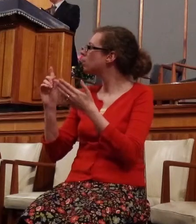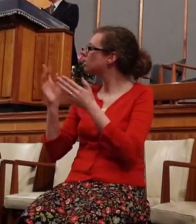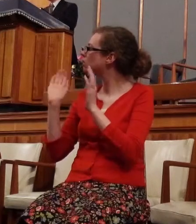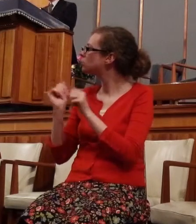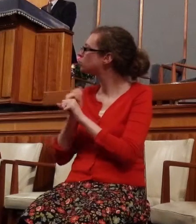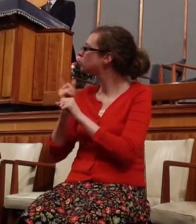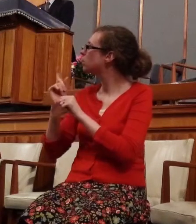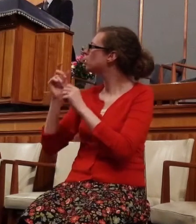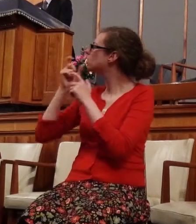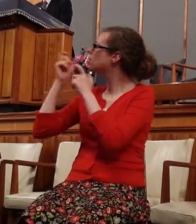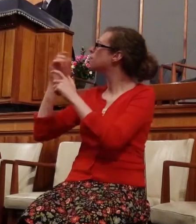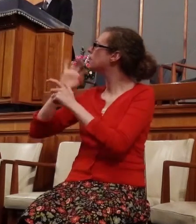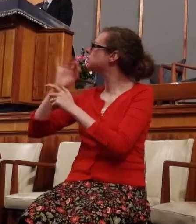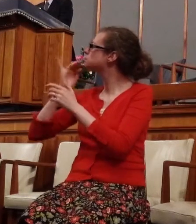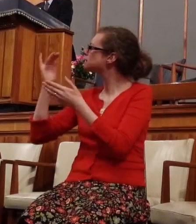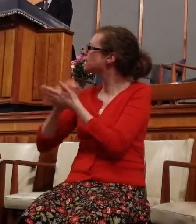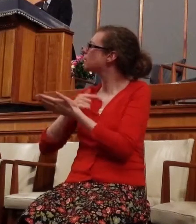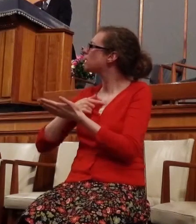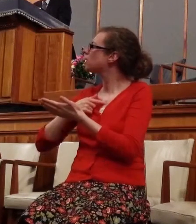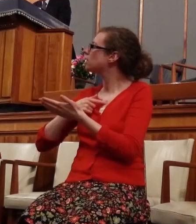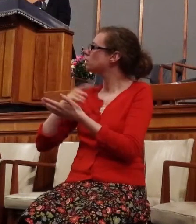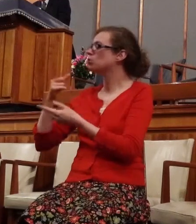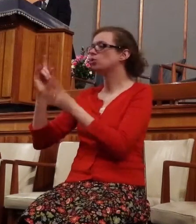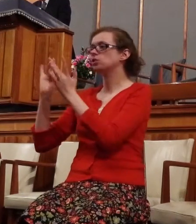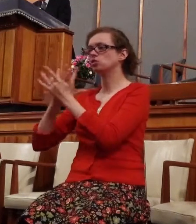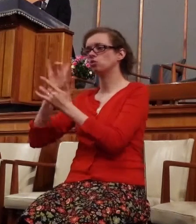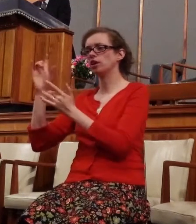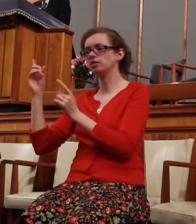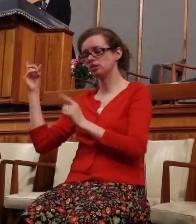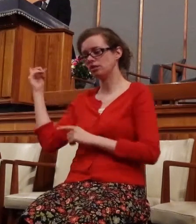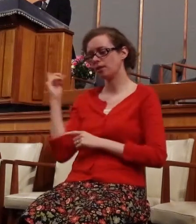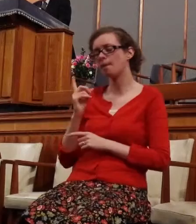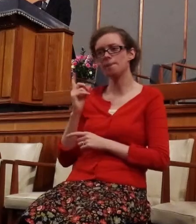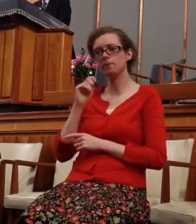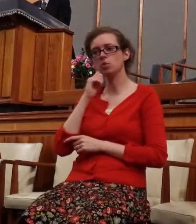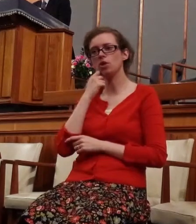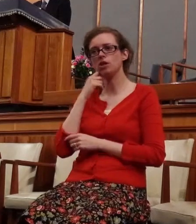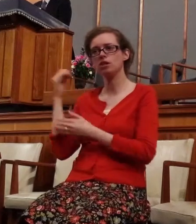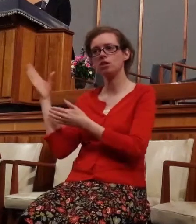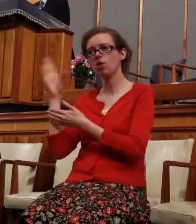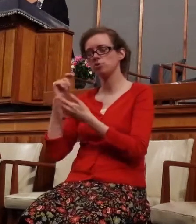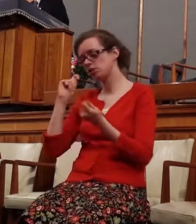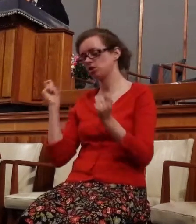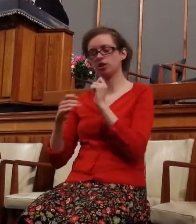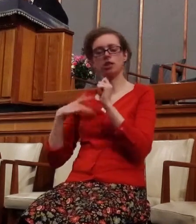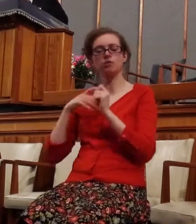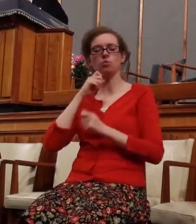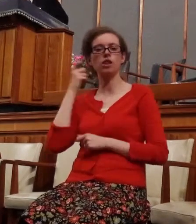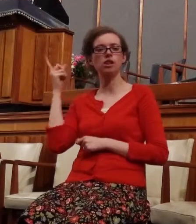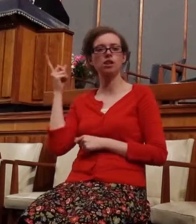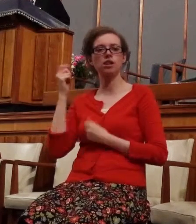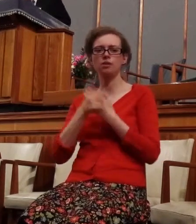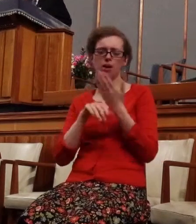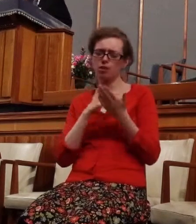me. Then the Lord Jesus Christ comes in mighty power by the Holy Spirit and change my life. The Bible is very